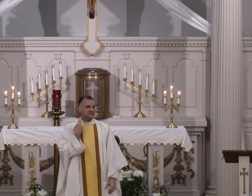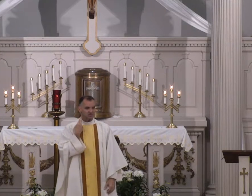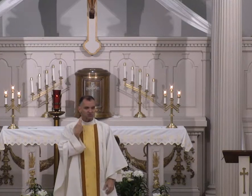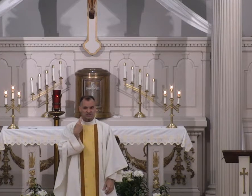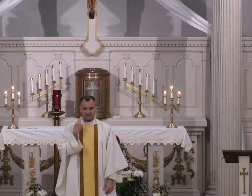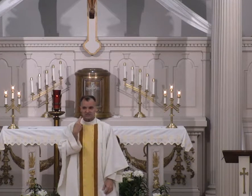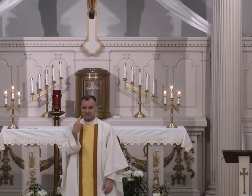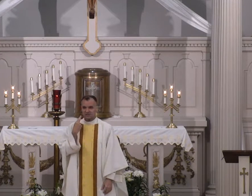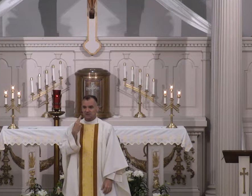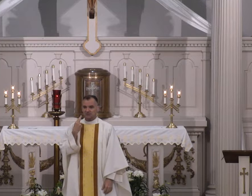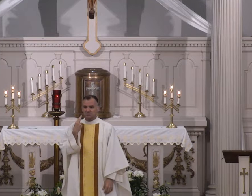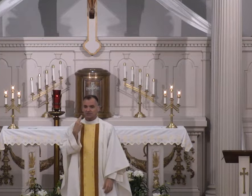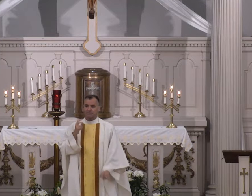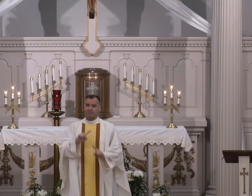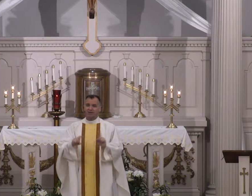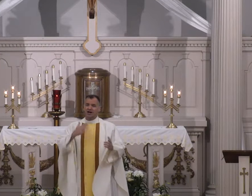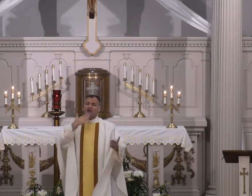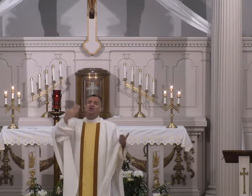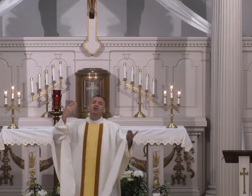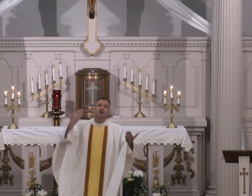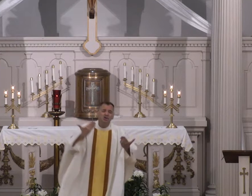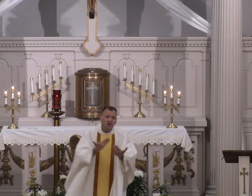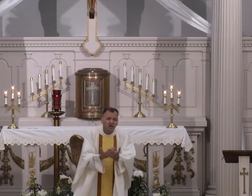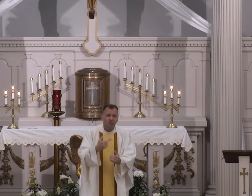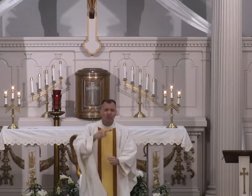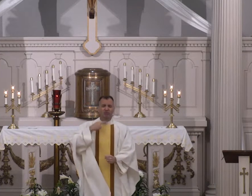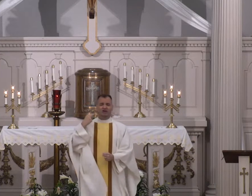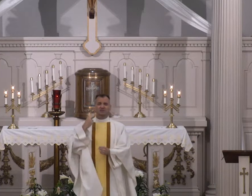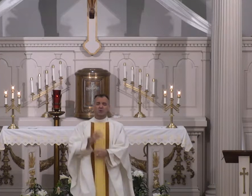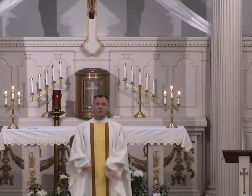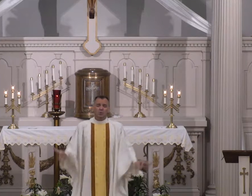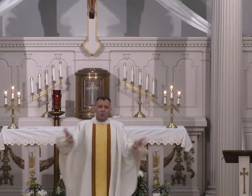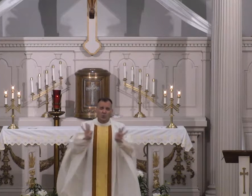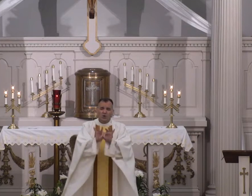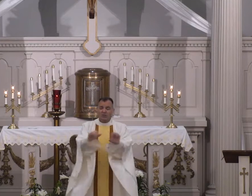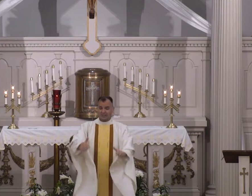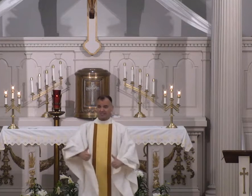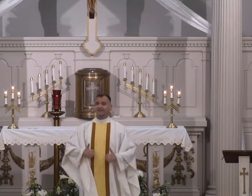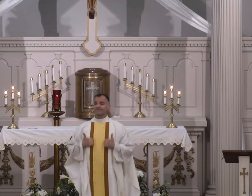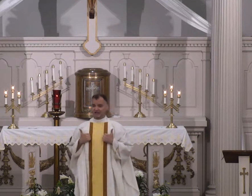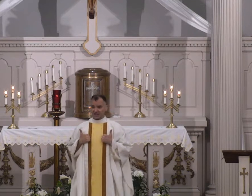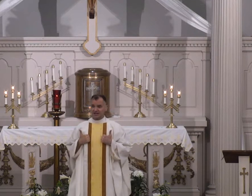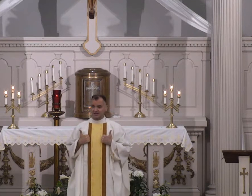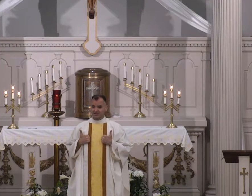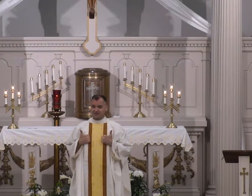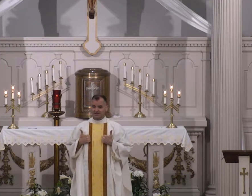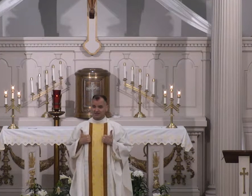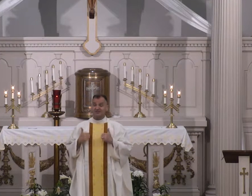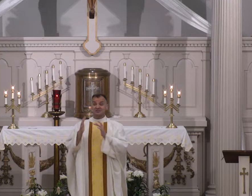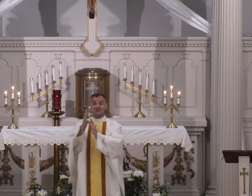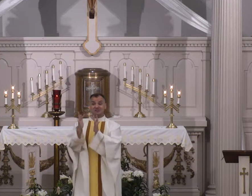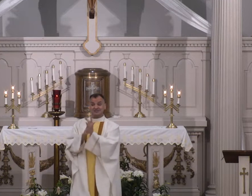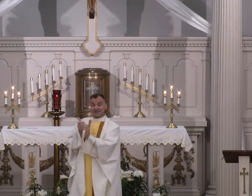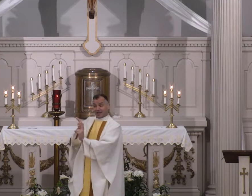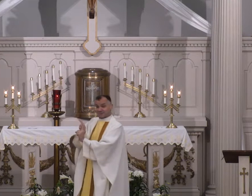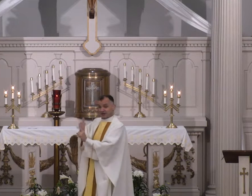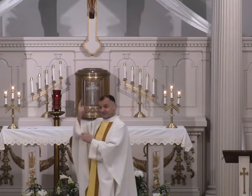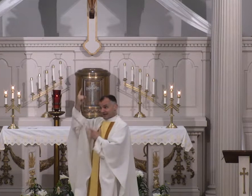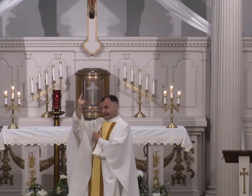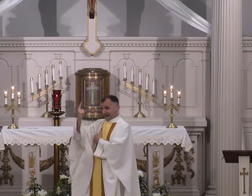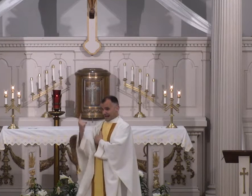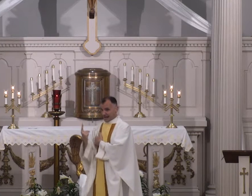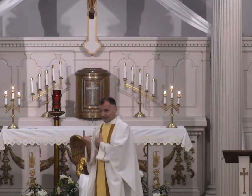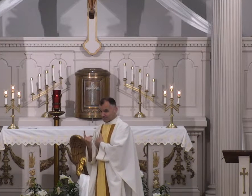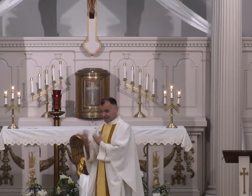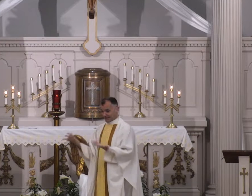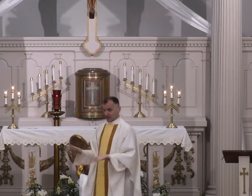They knew that to have faith in Christ Jesus, there was risk in that. But that risk was worth it. It was worth everything. It